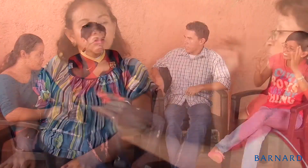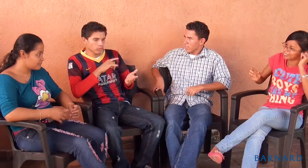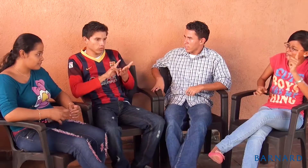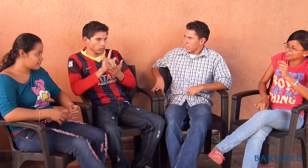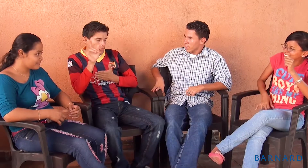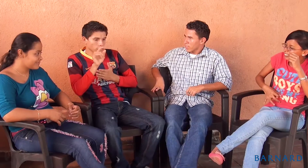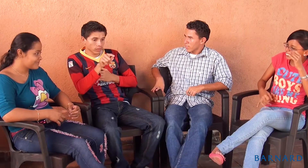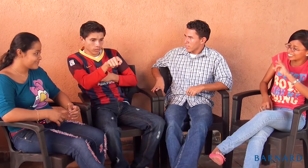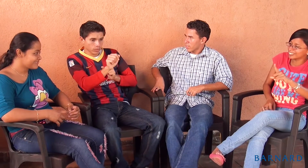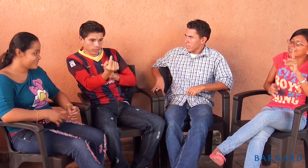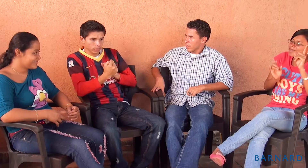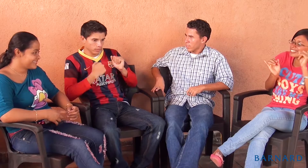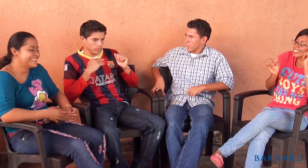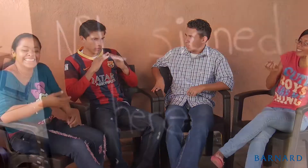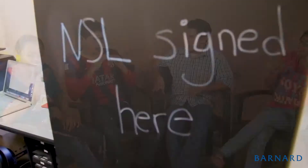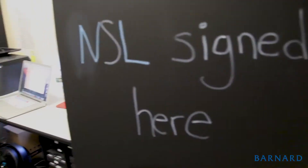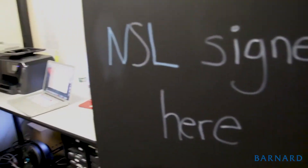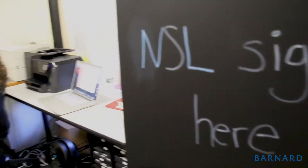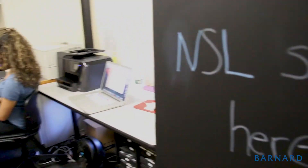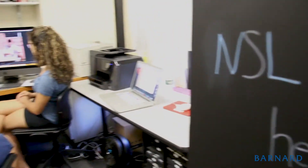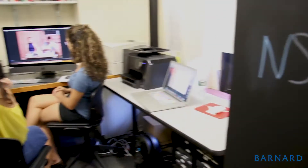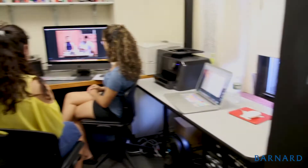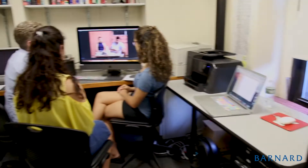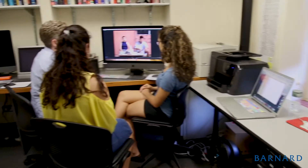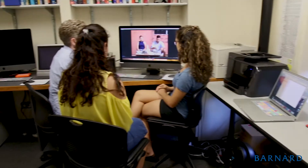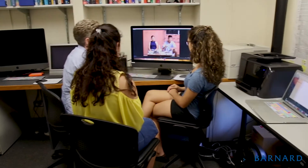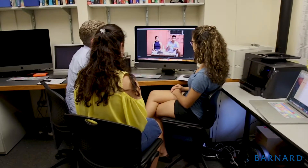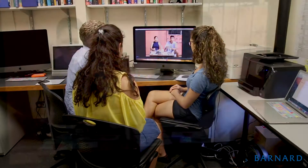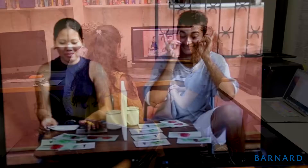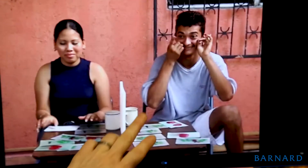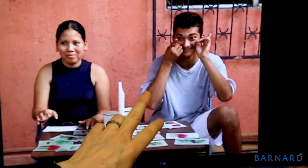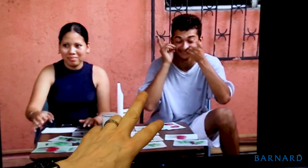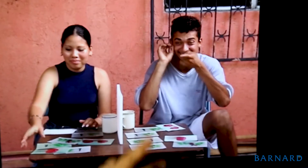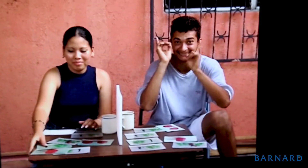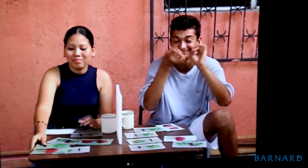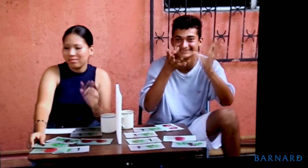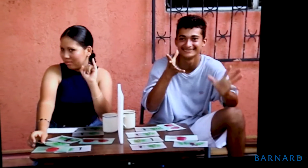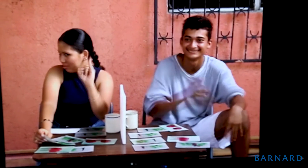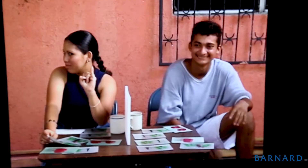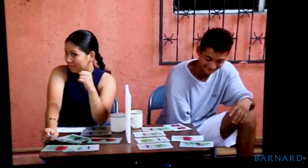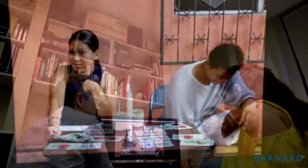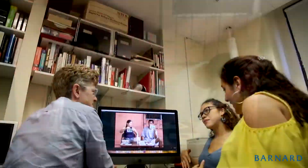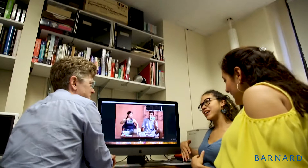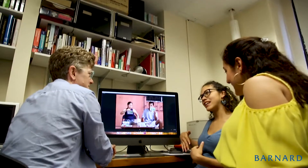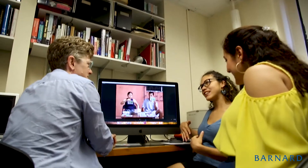We bring that video back and analyzing this video is kind of like code breaking. We're trying to figure out what the regularities are.